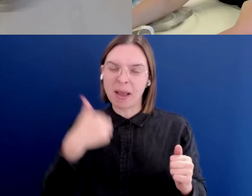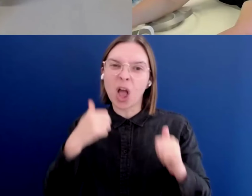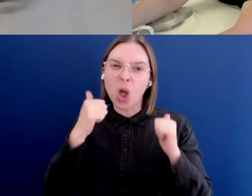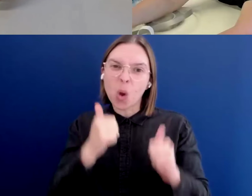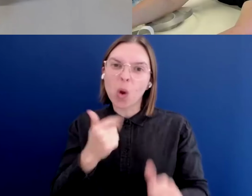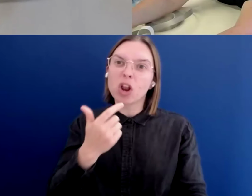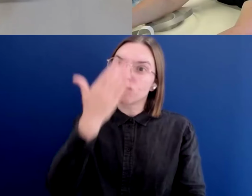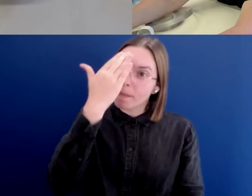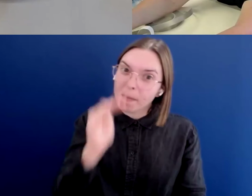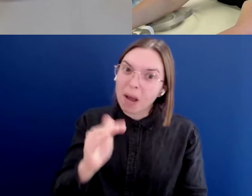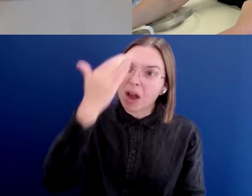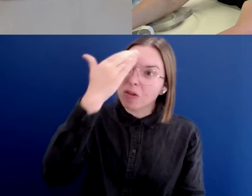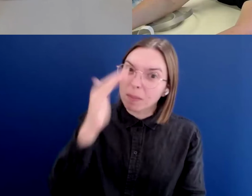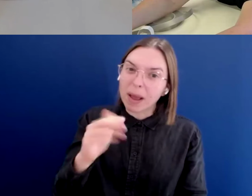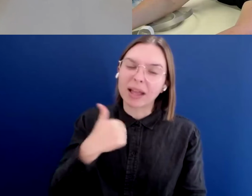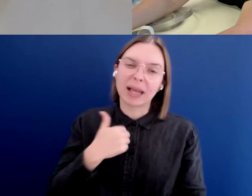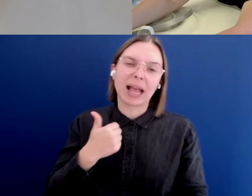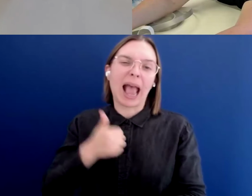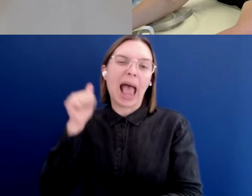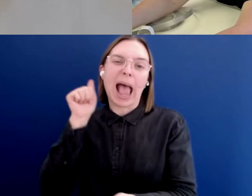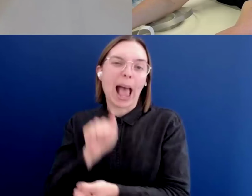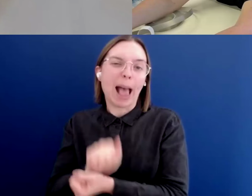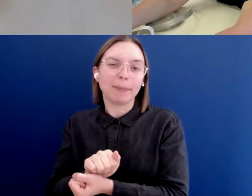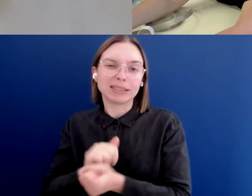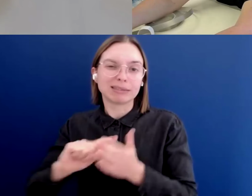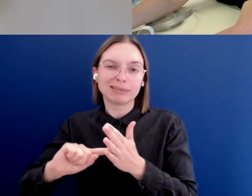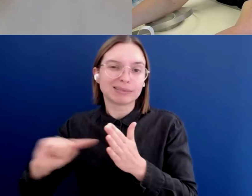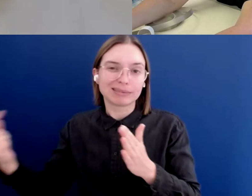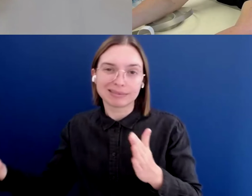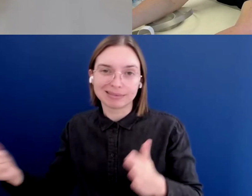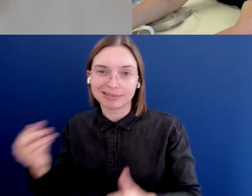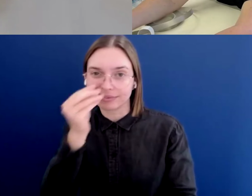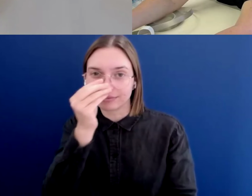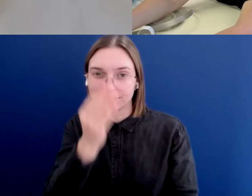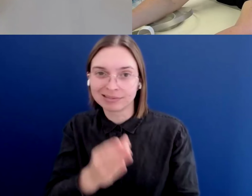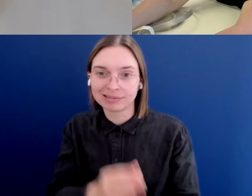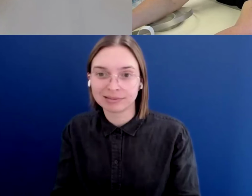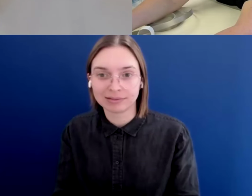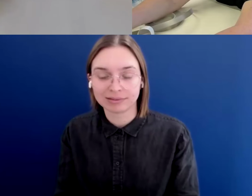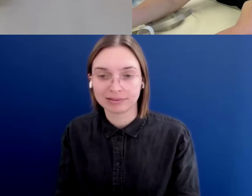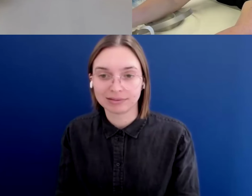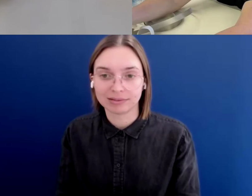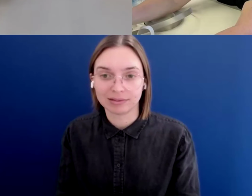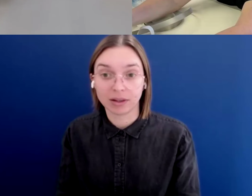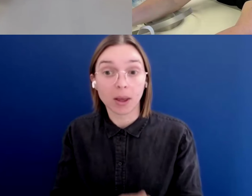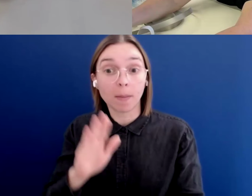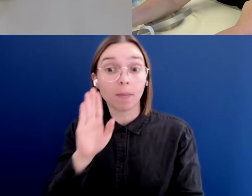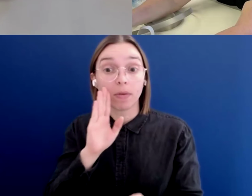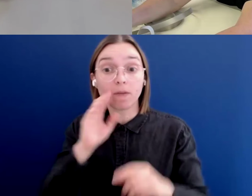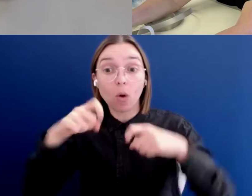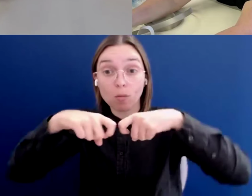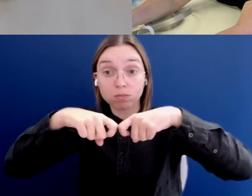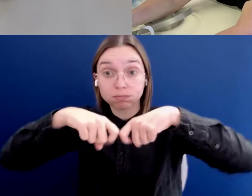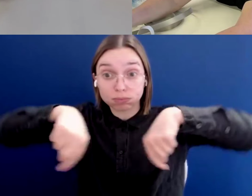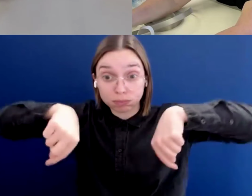Okay. And then we take that LED that we prepared earlier that has the legs flattened out, an